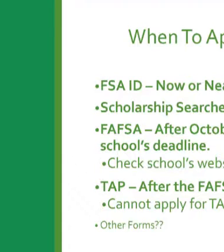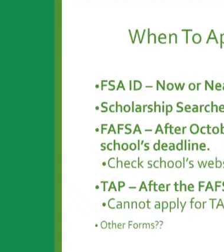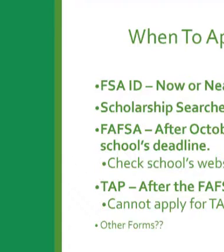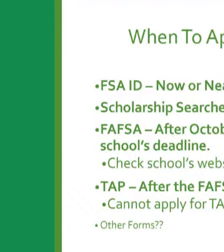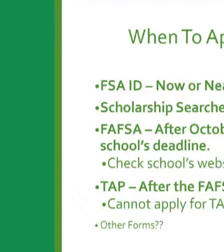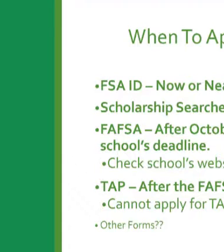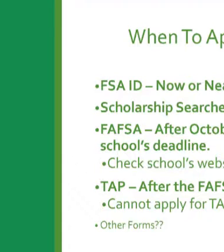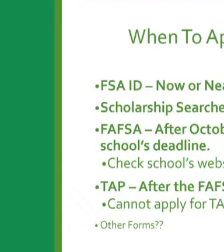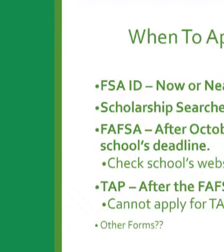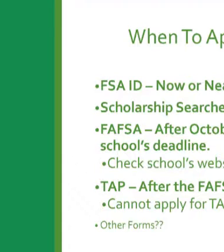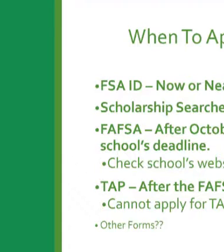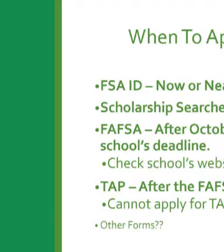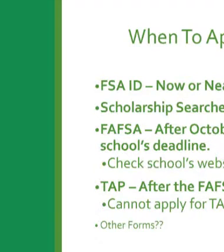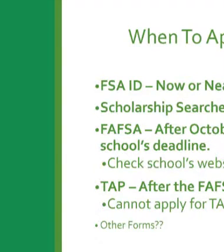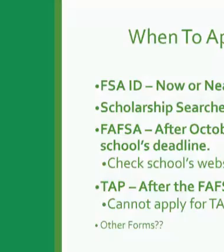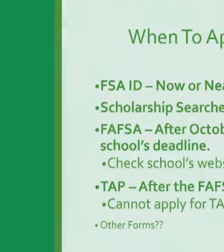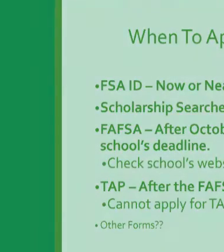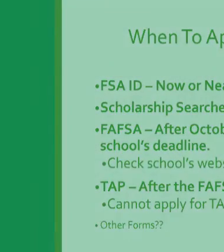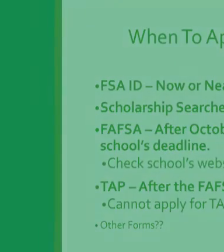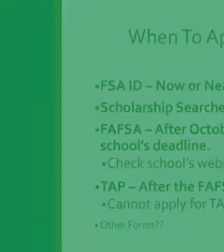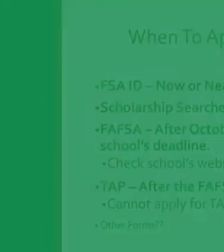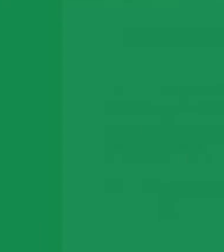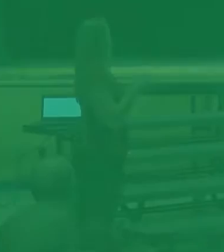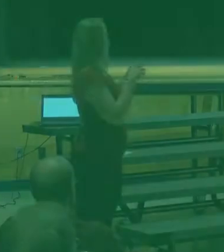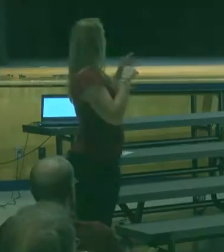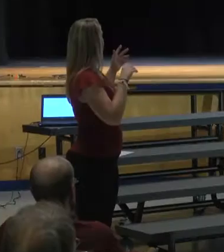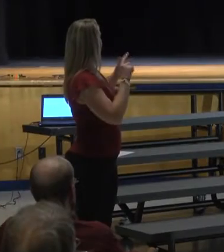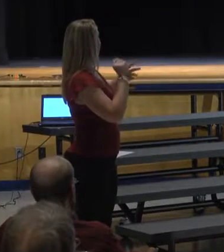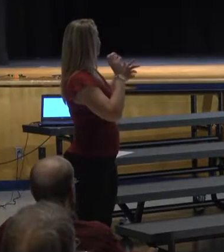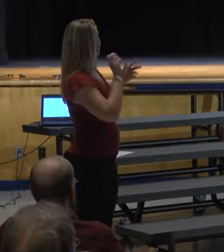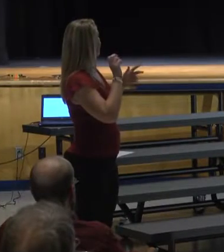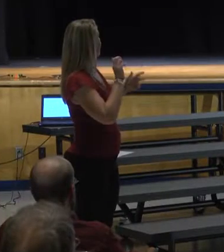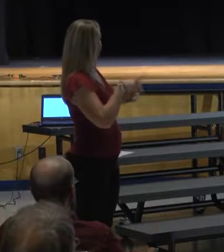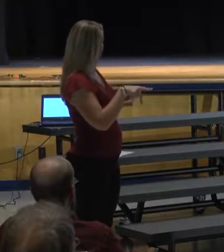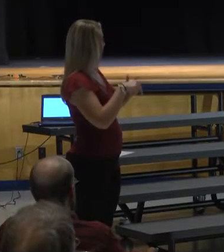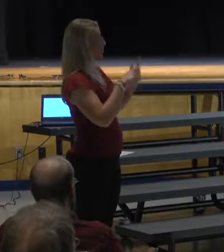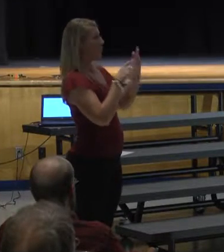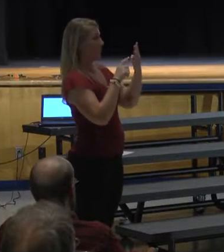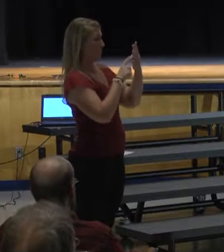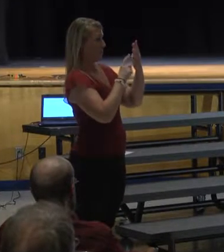TAP can't be after the FAFSA and possibly not until January 1st, depending on what New York State does.